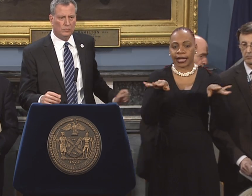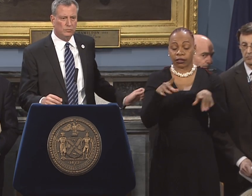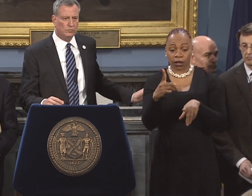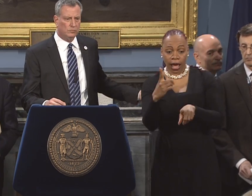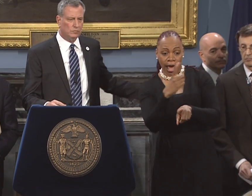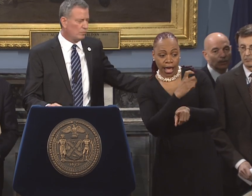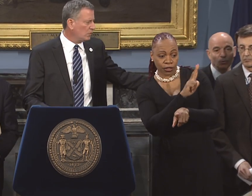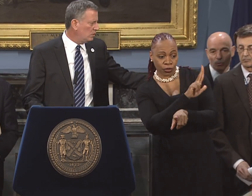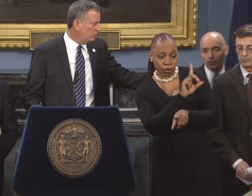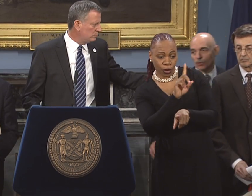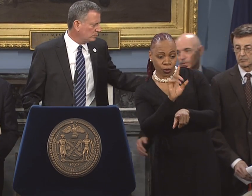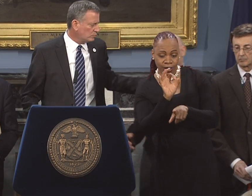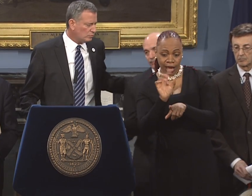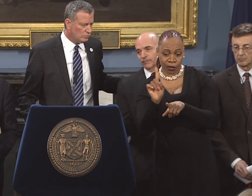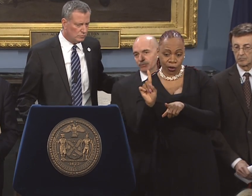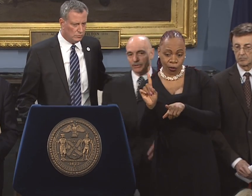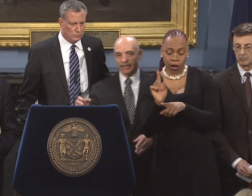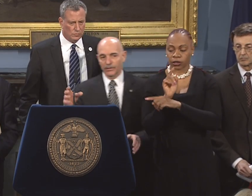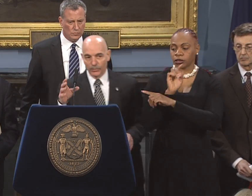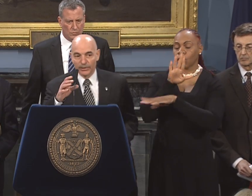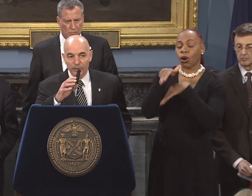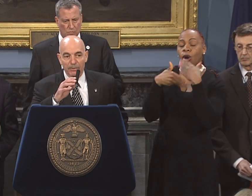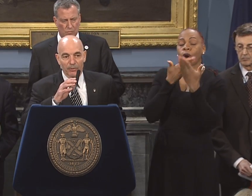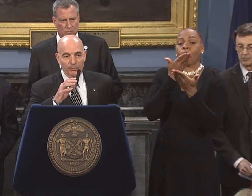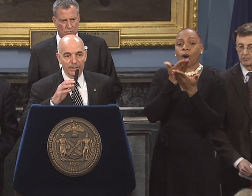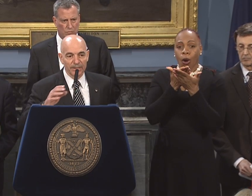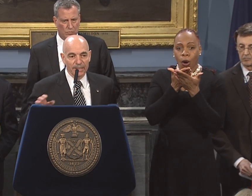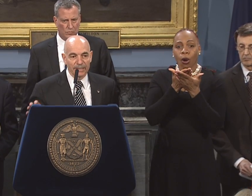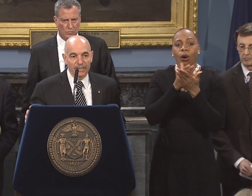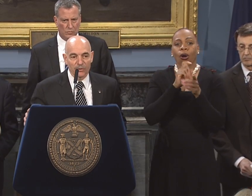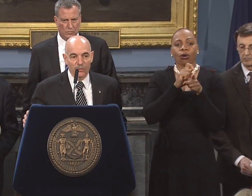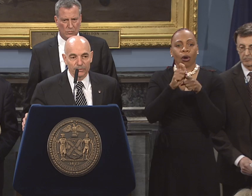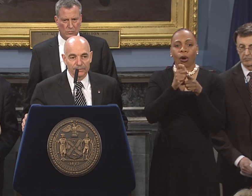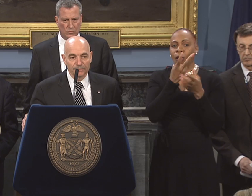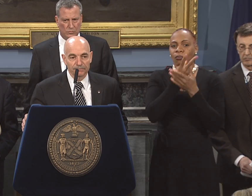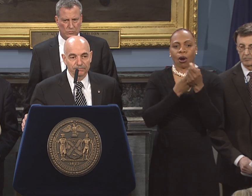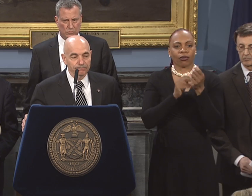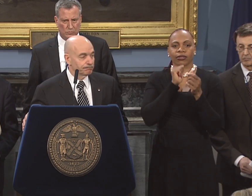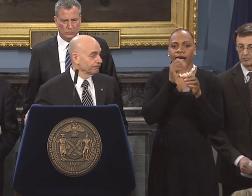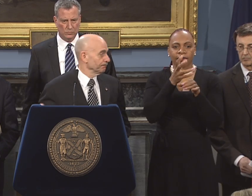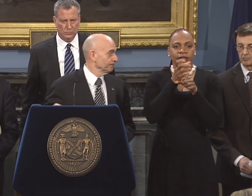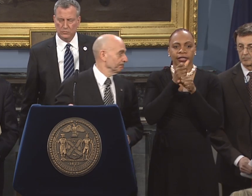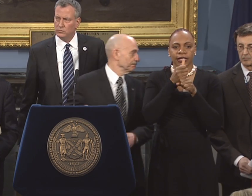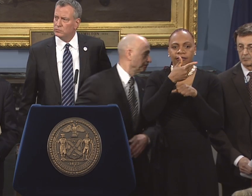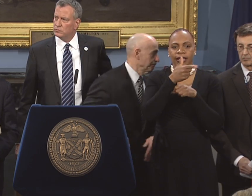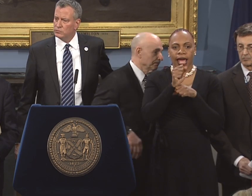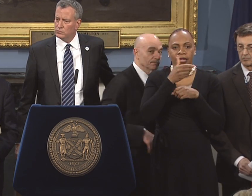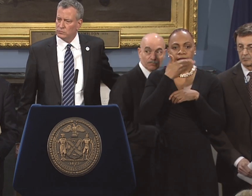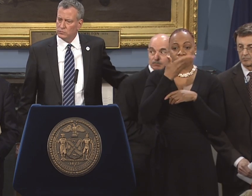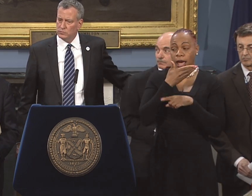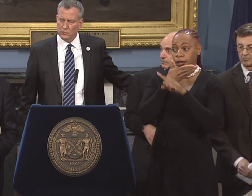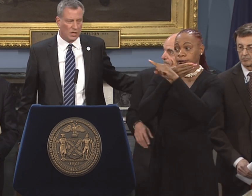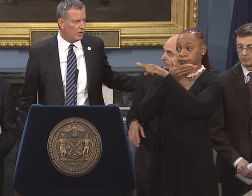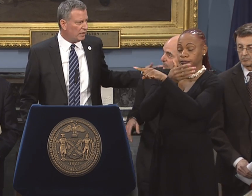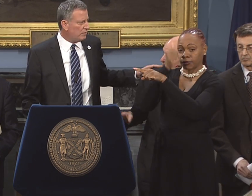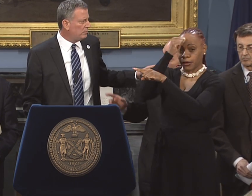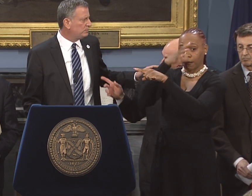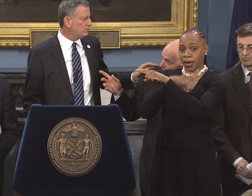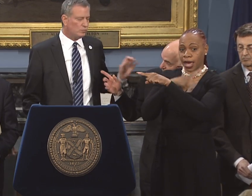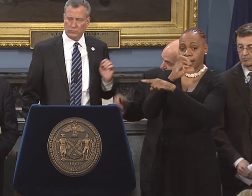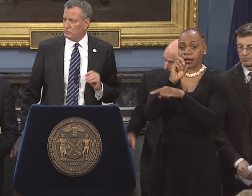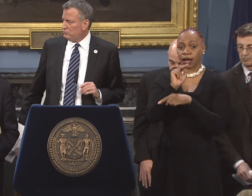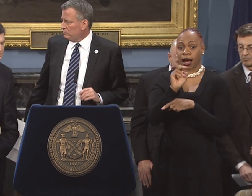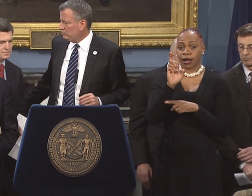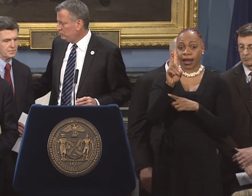311 and 911? Yeah, it was both. We did not get any calls. Did Con Ed get any calls? Con Ed,